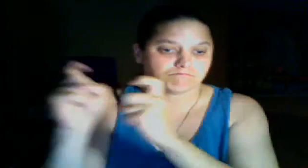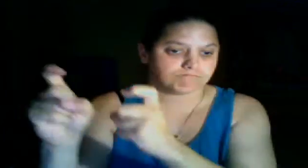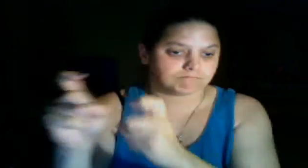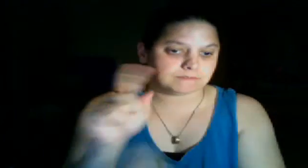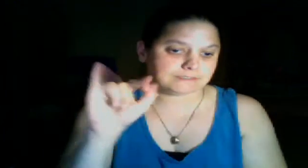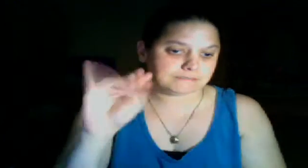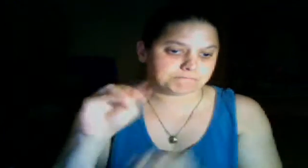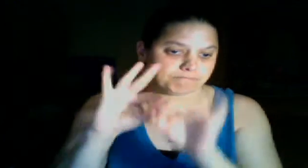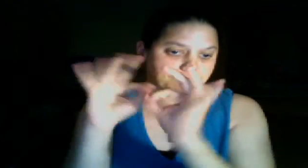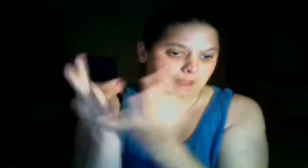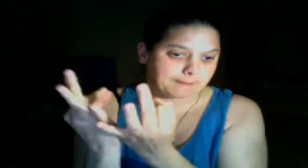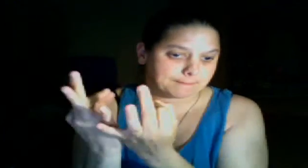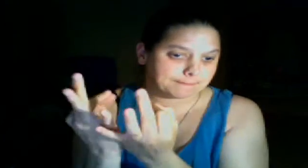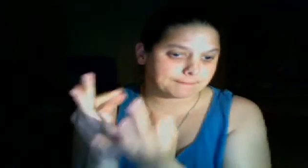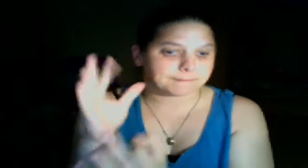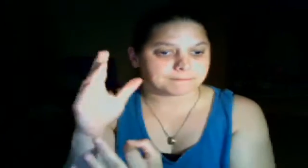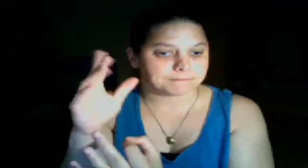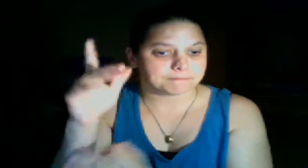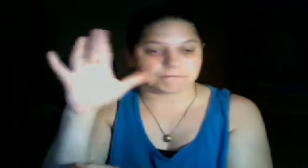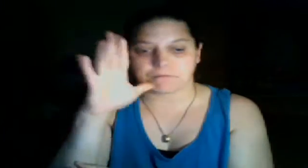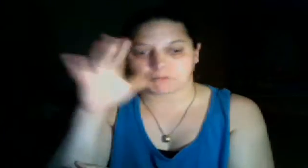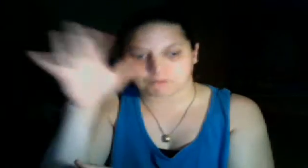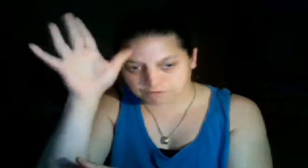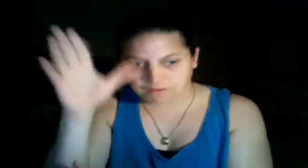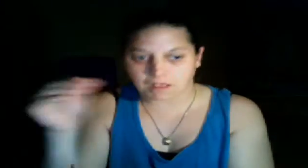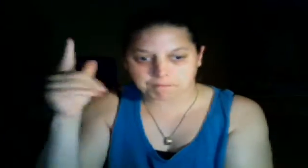to Listen to Waverly Place on Disney Channel.